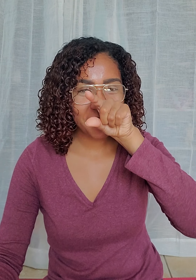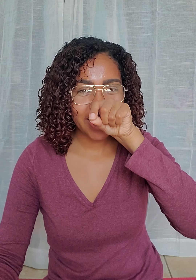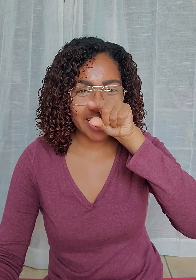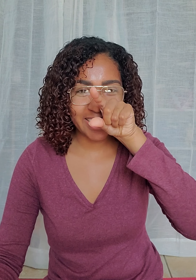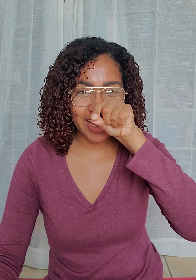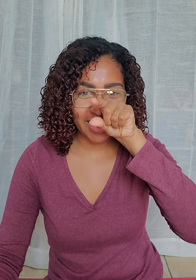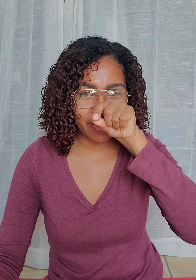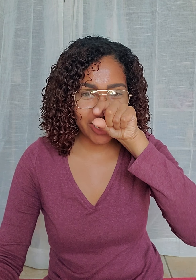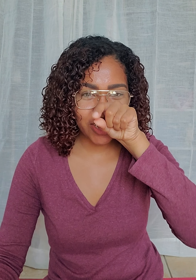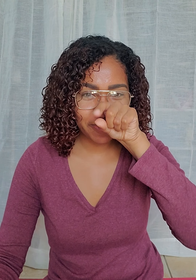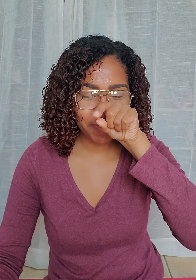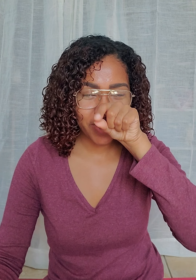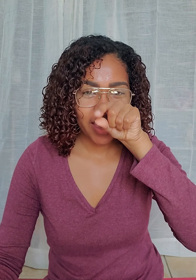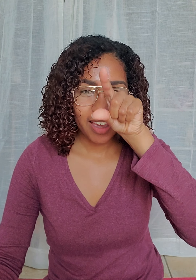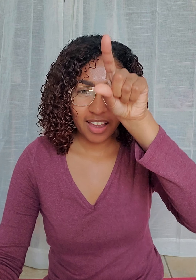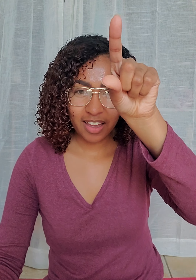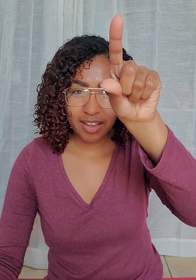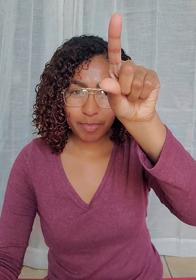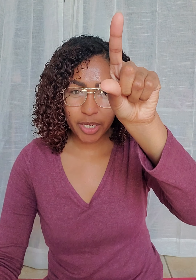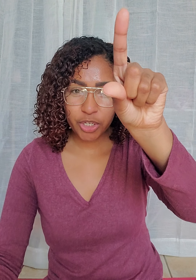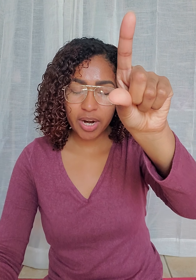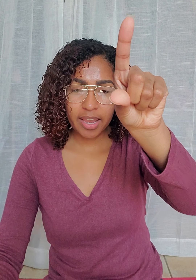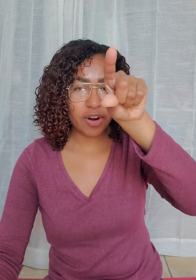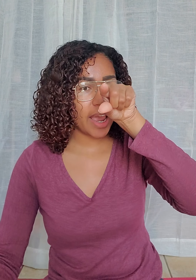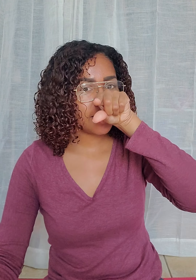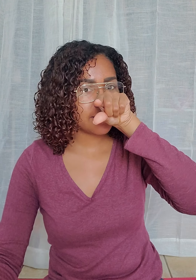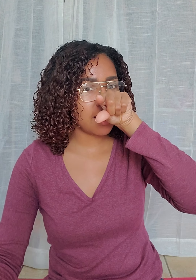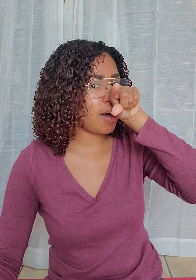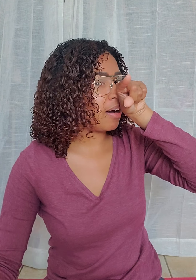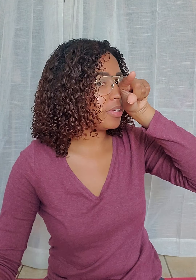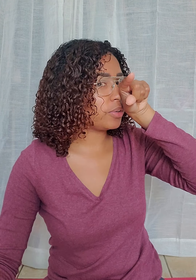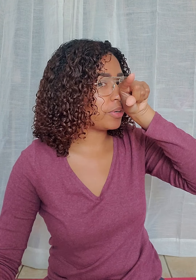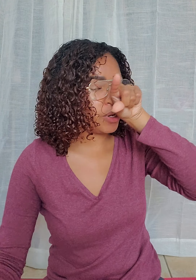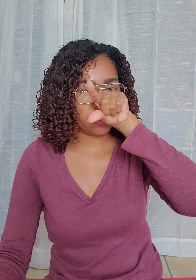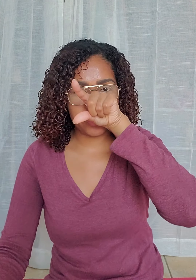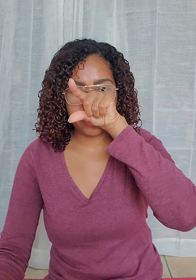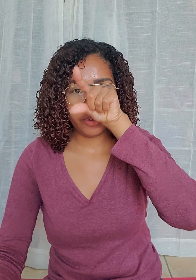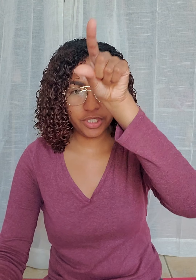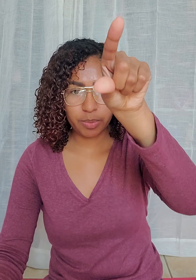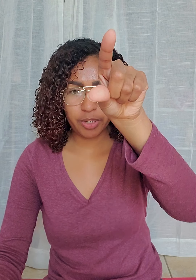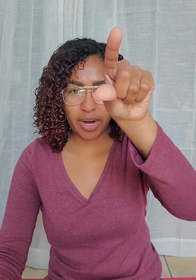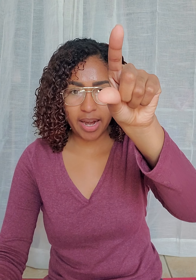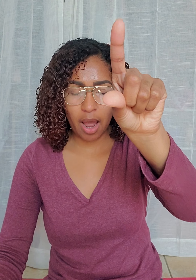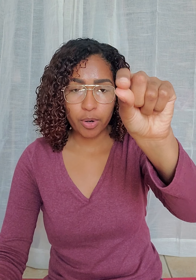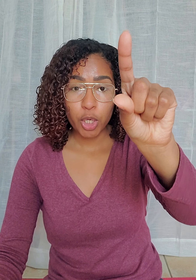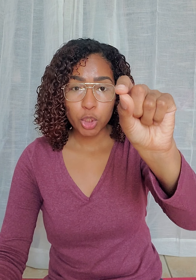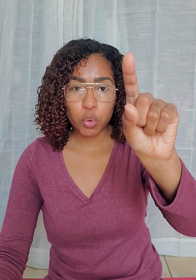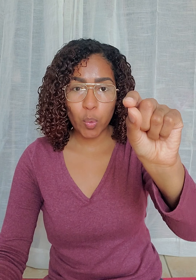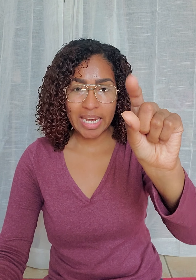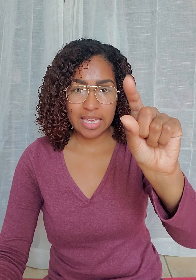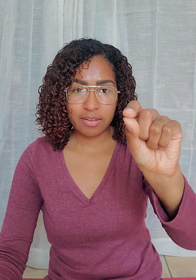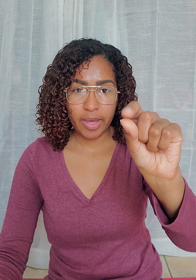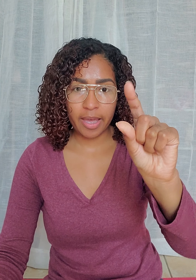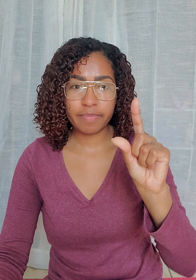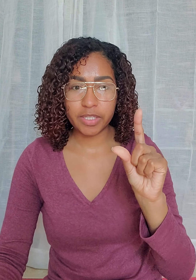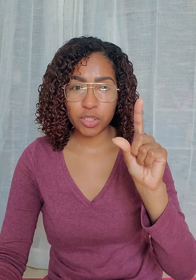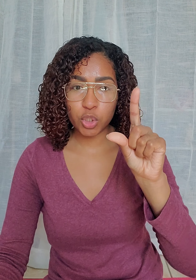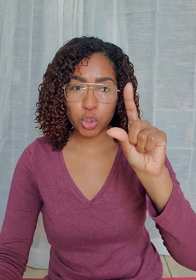in sign language. But your hand is not on your nose. You need to bring your hand out. 20, okay? This is